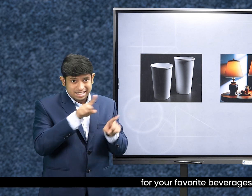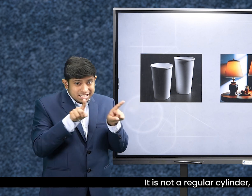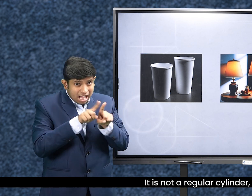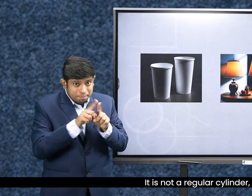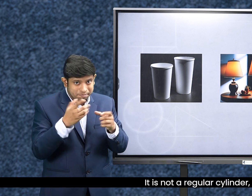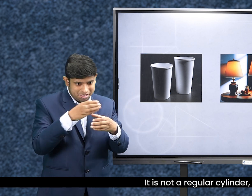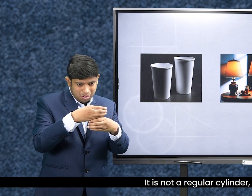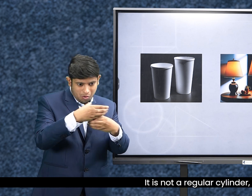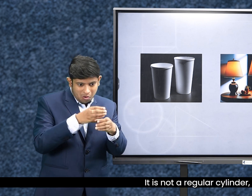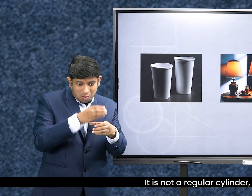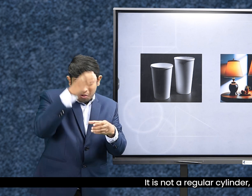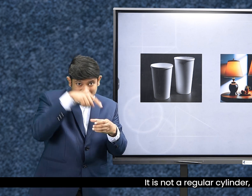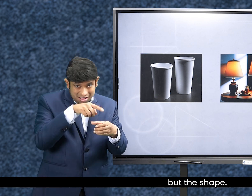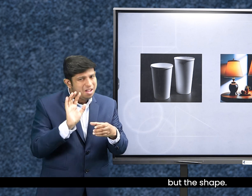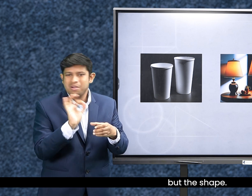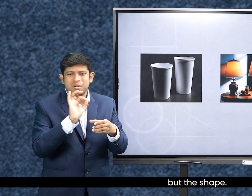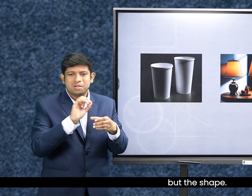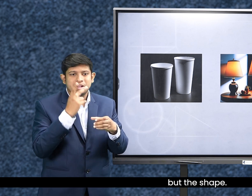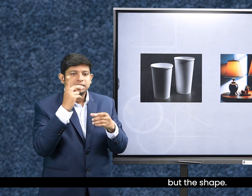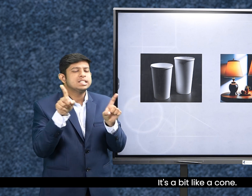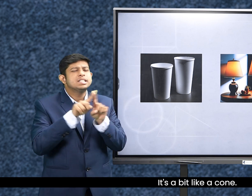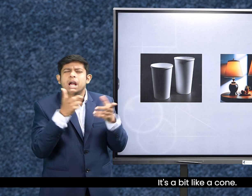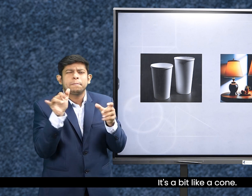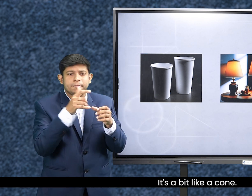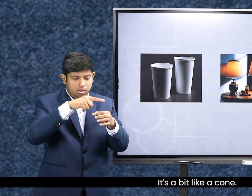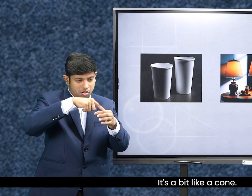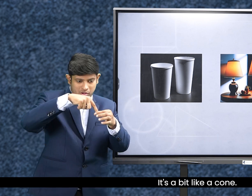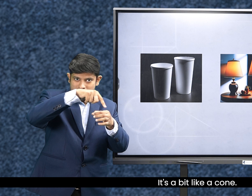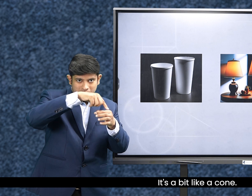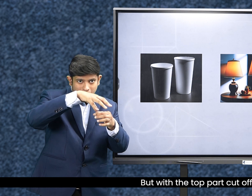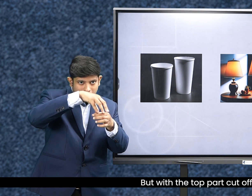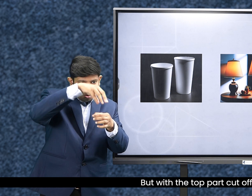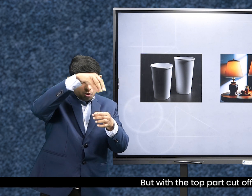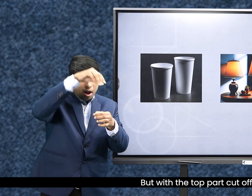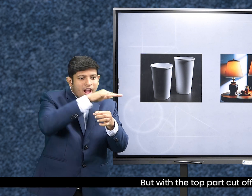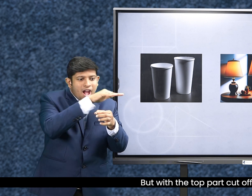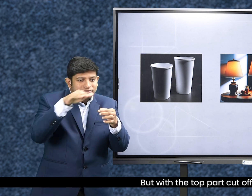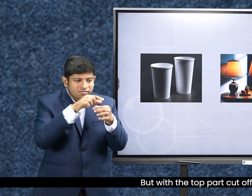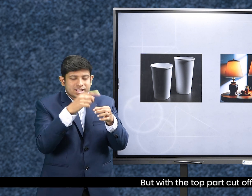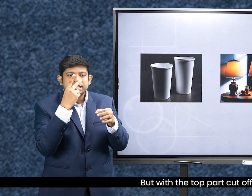It is not a regular cylinder but a shape that's a bit like a cone but with the top part cut off.